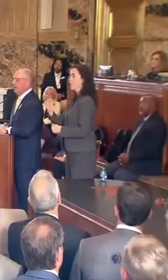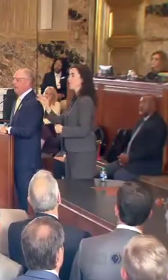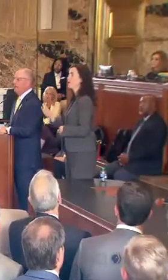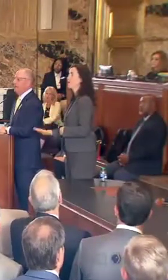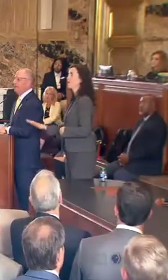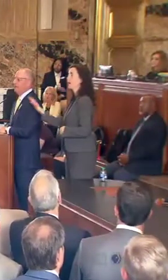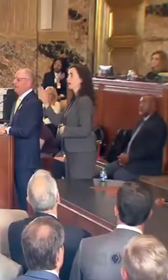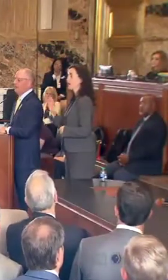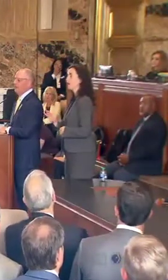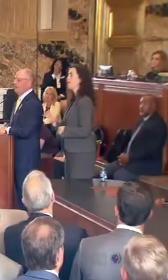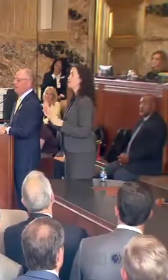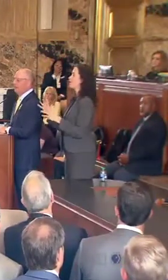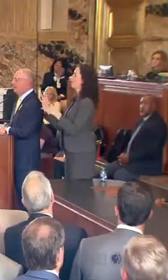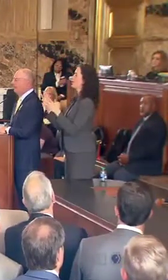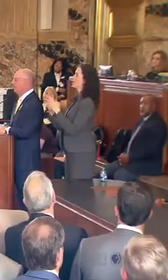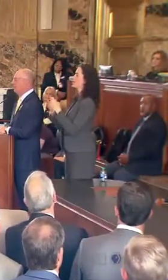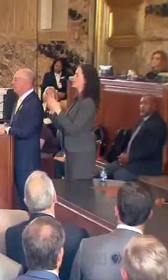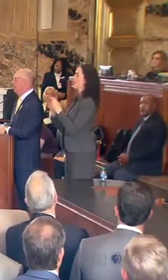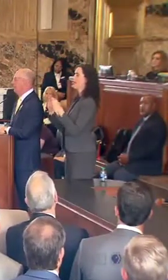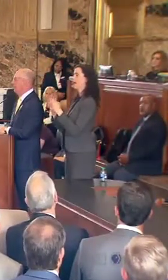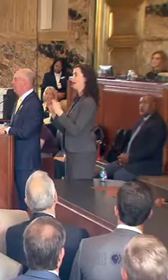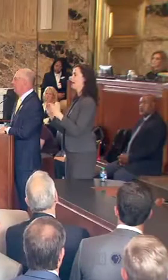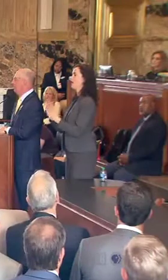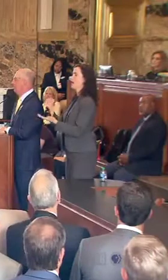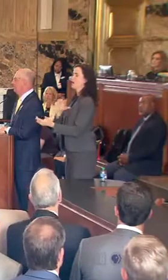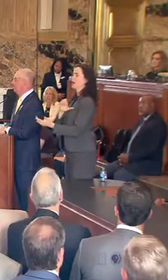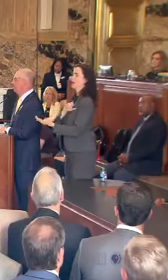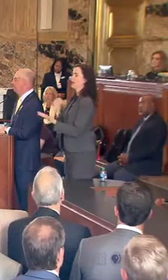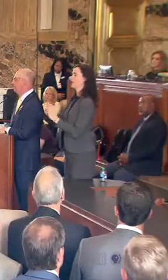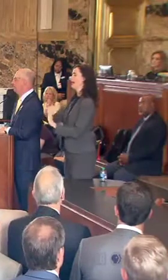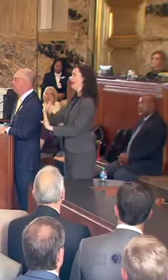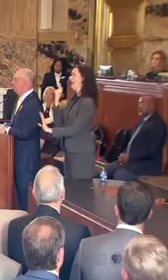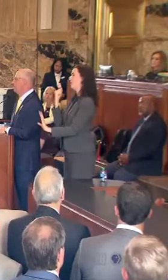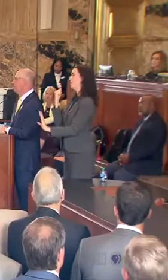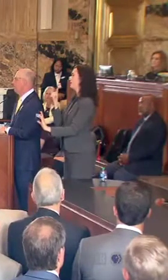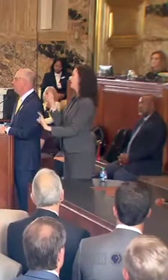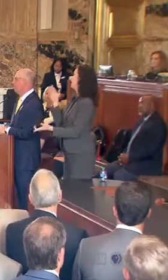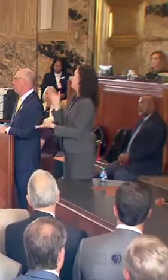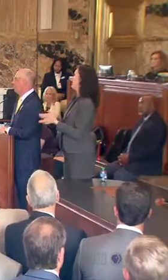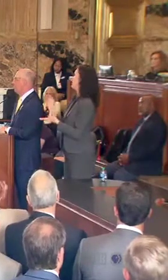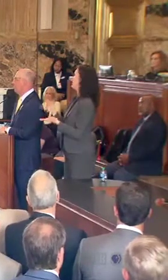we need to put an end to this talk about defunding the police.